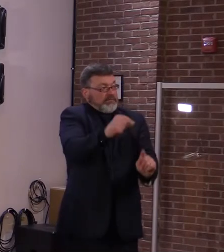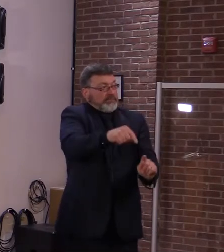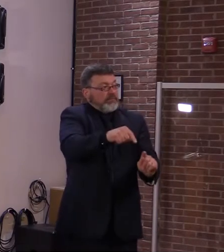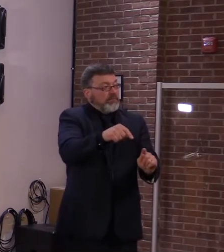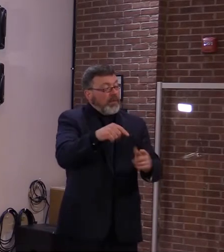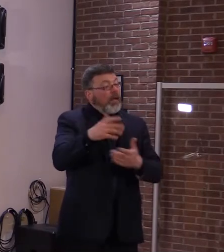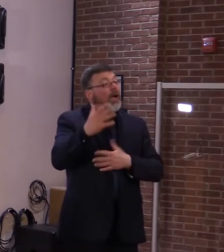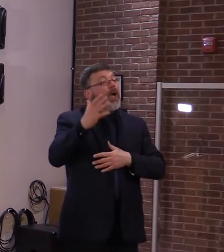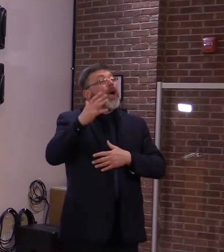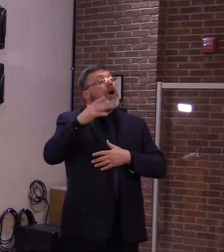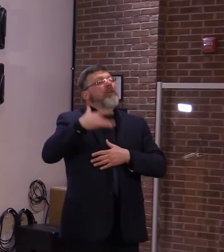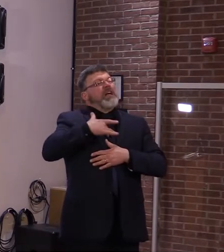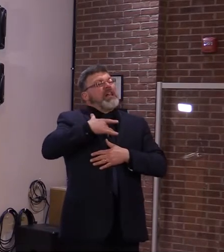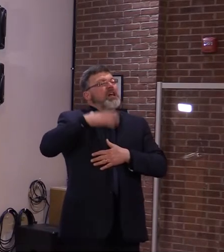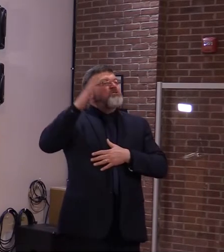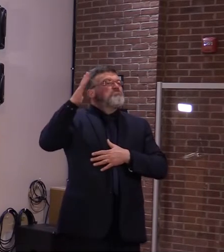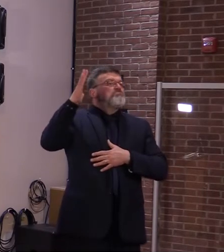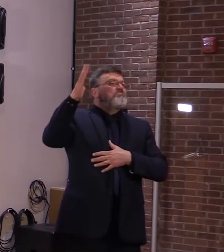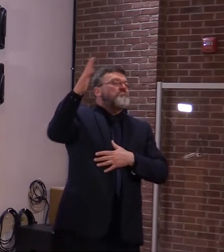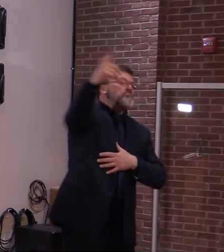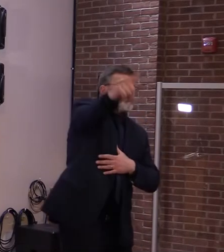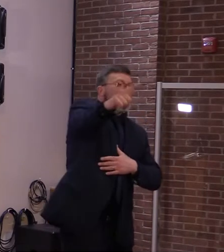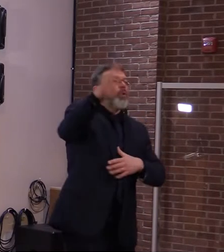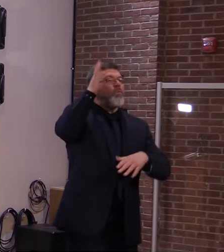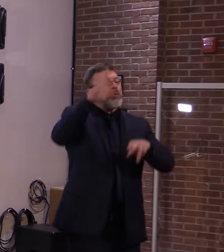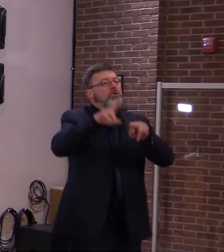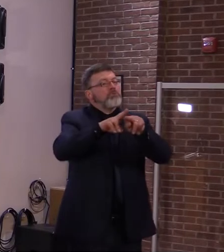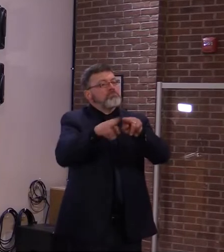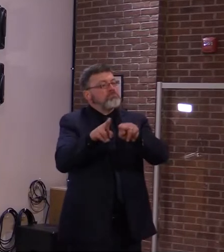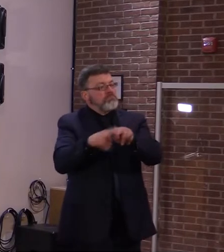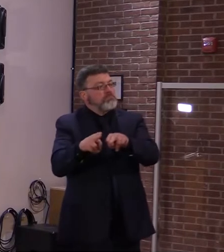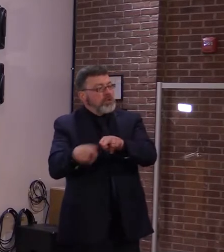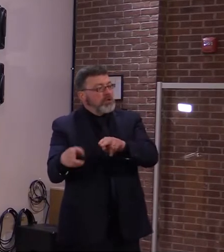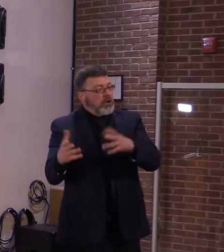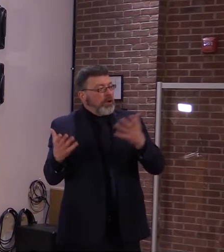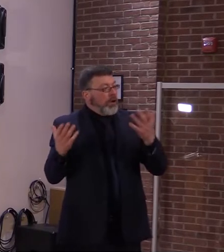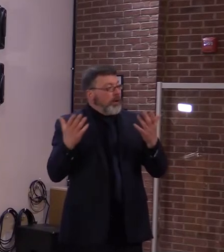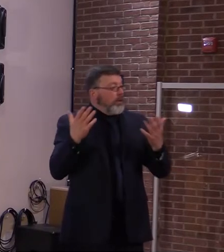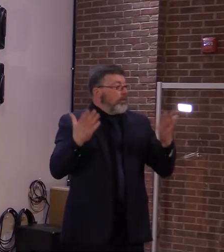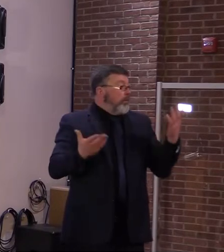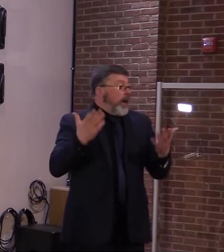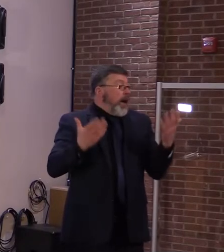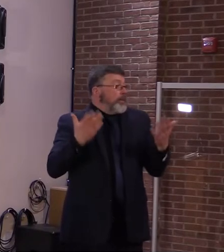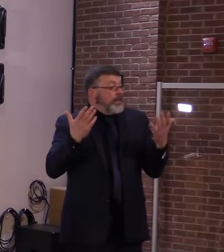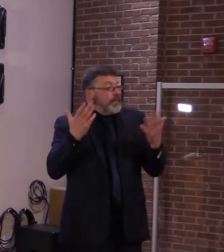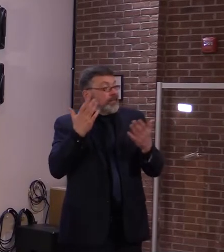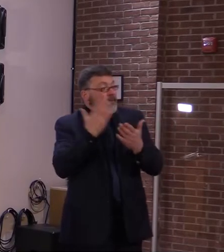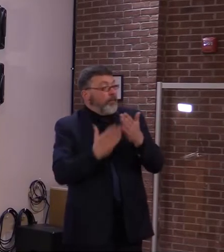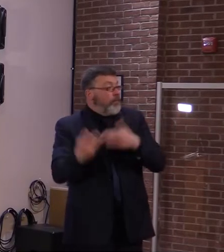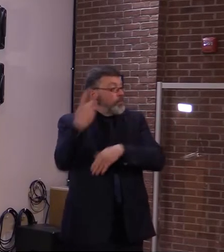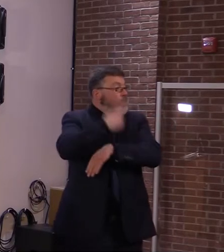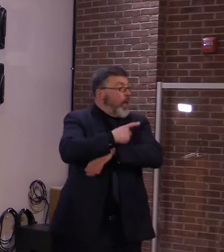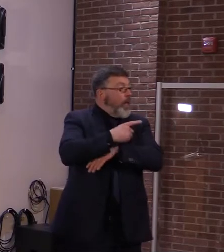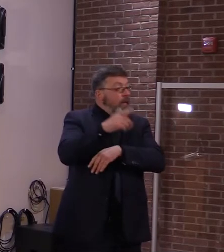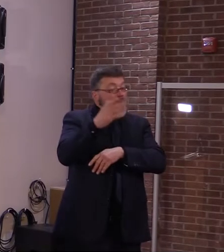now to be prepared so that we might have some walk-in opportunities and so forth. But right now, today,